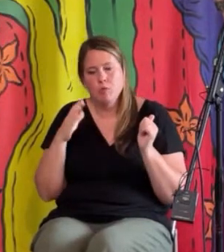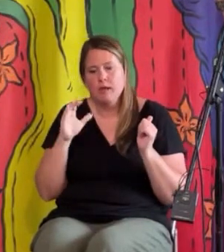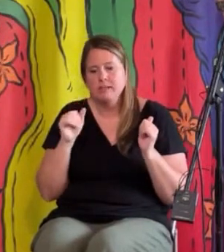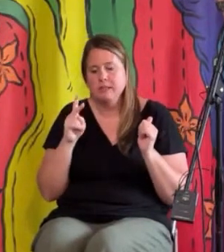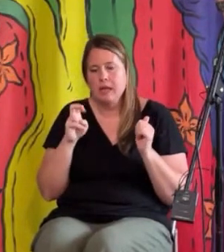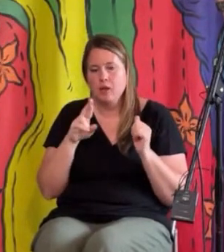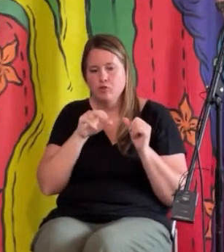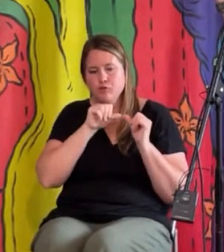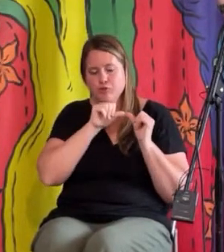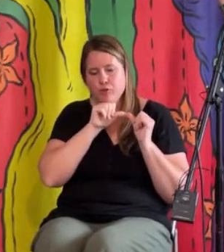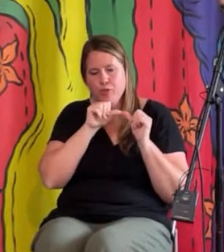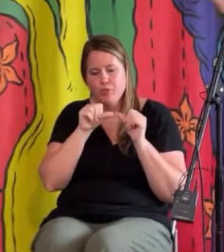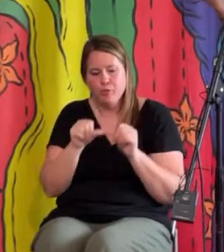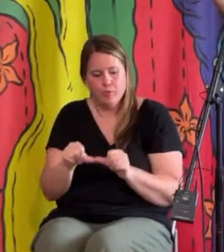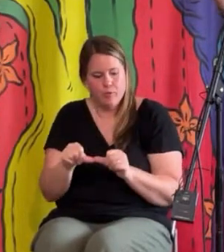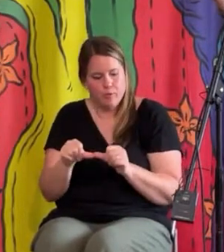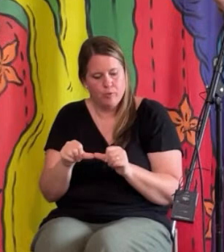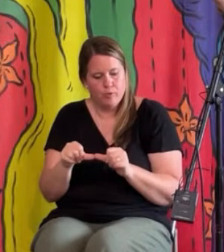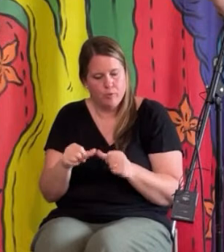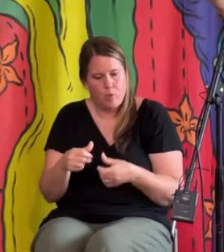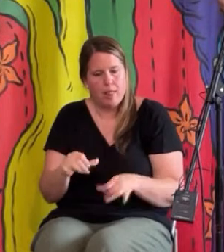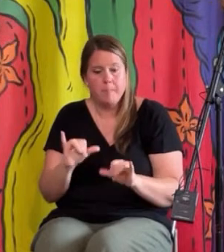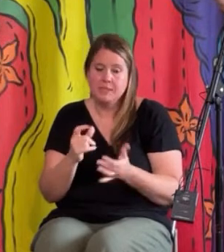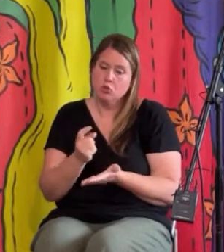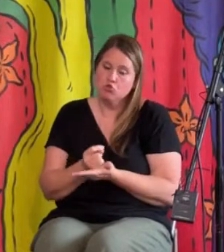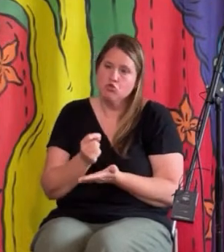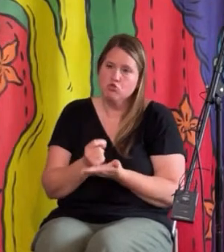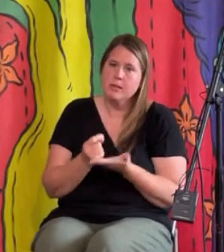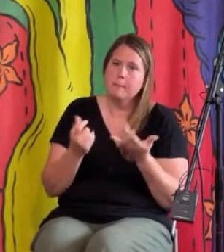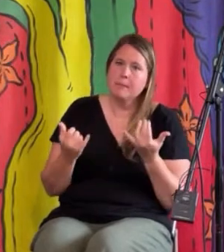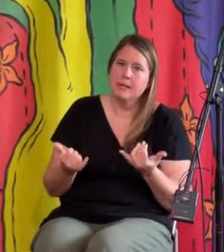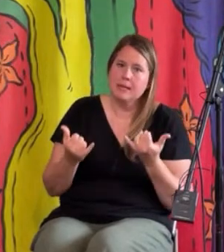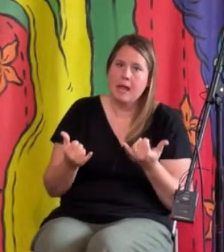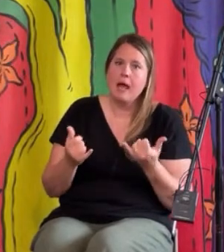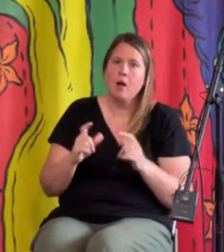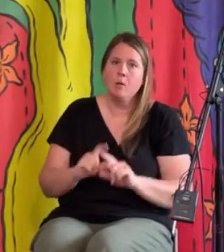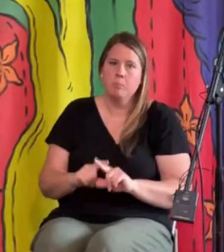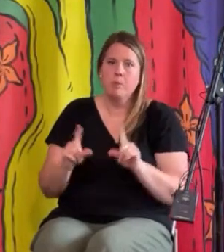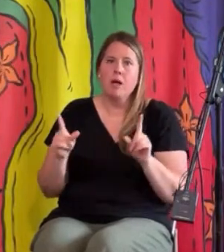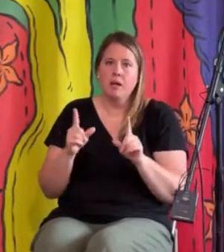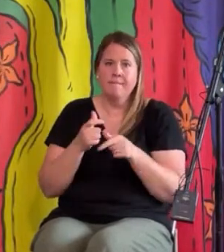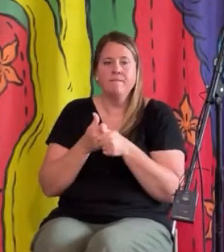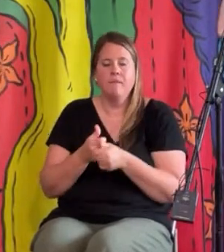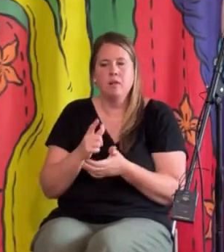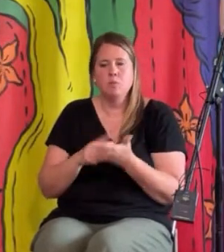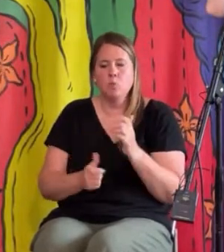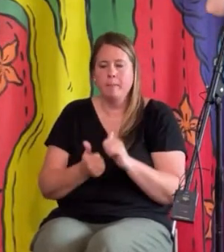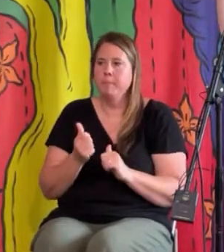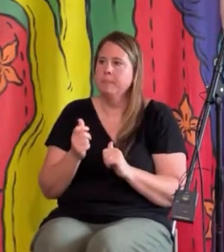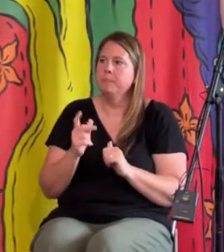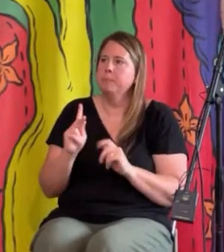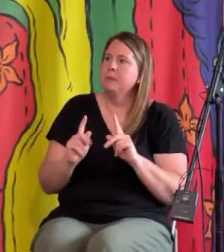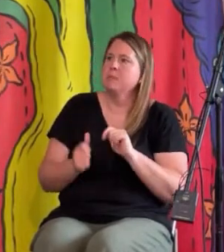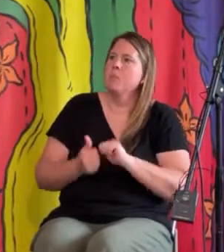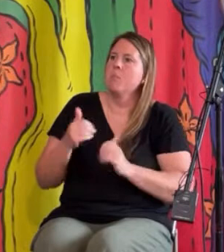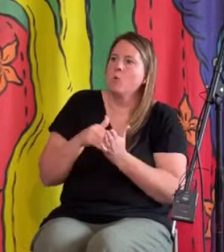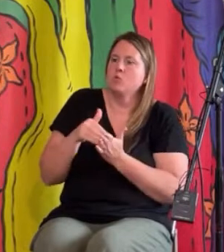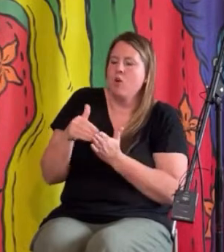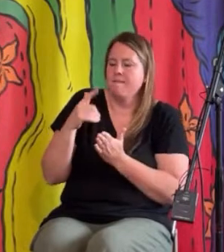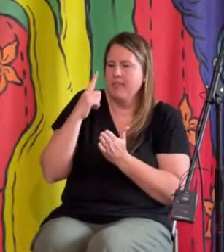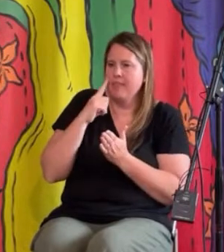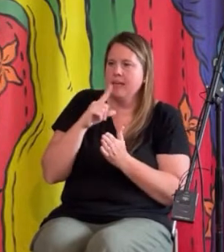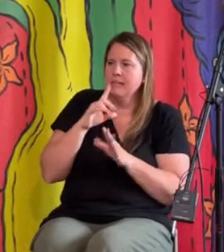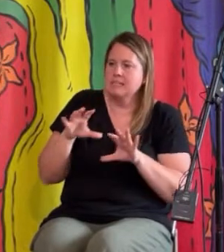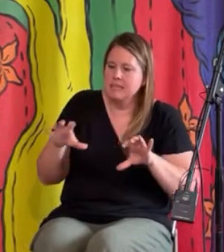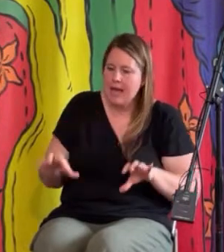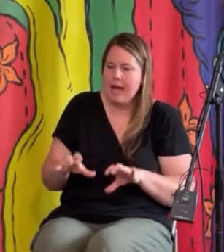to, I'm still in treatment now. But it follows kind of the what people most often think of as active